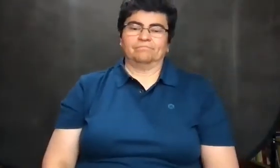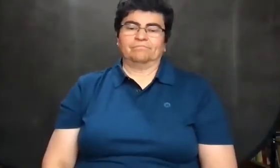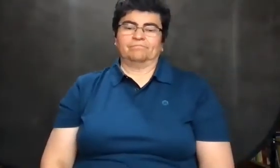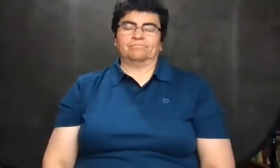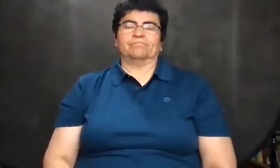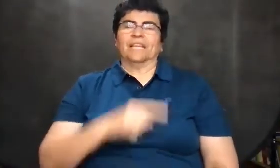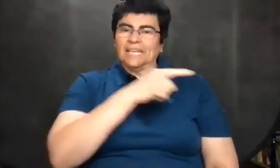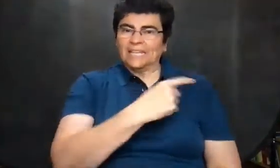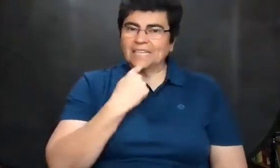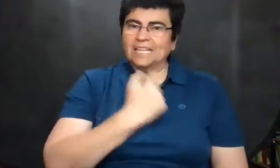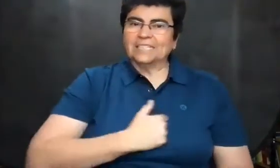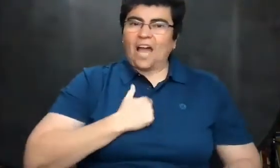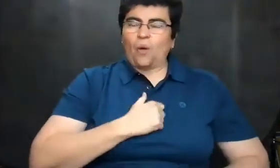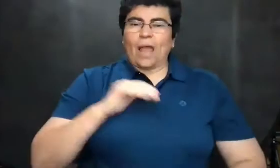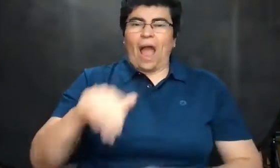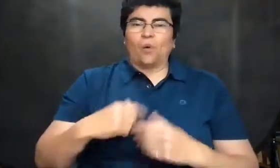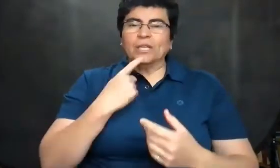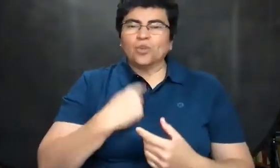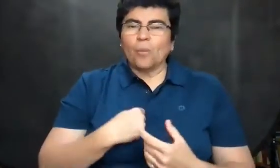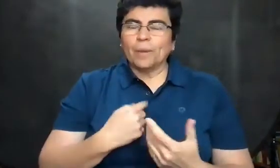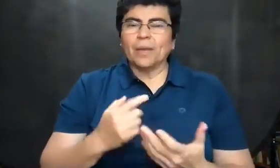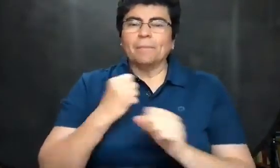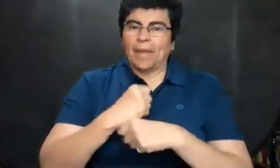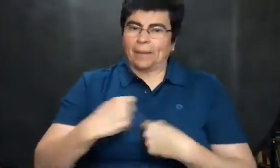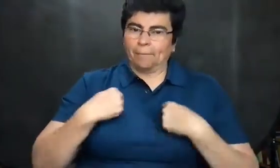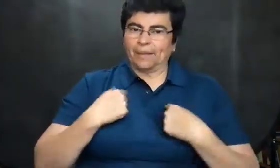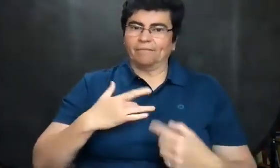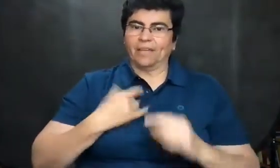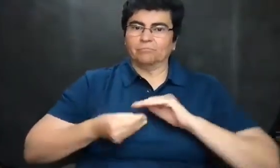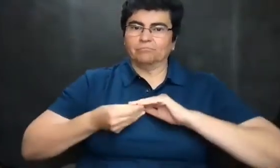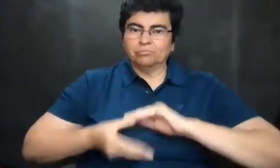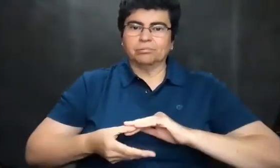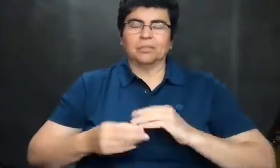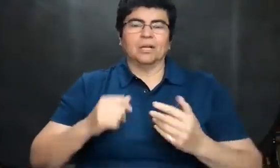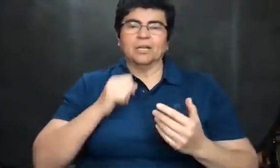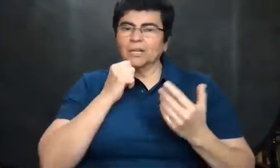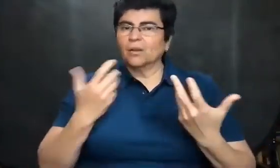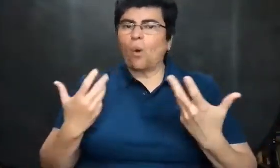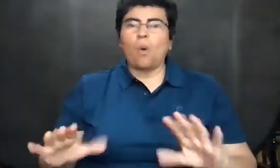the way that he said things to me made me feel like I was unwanted and unworthy of God's love.